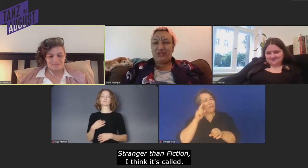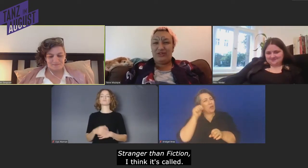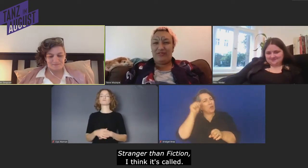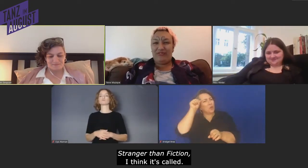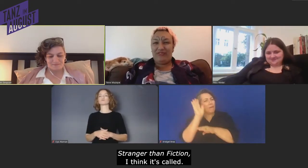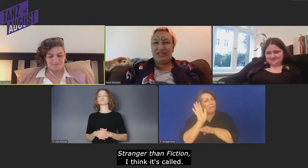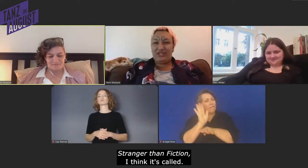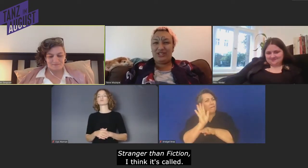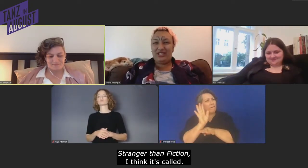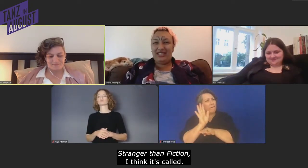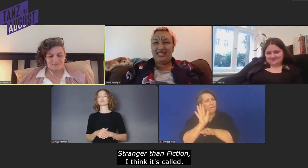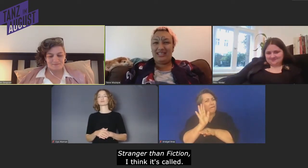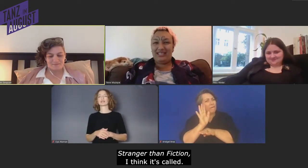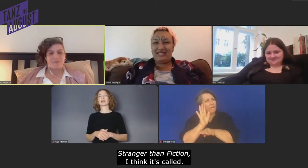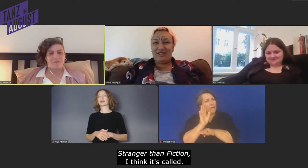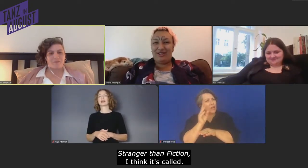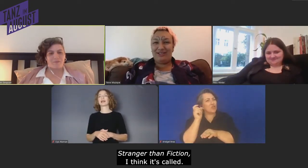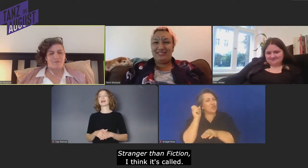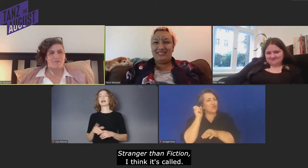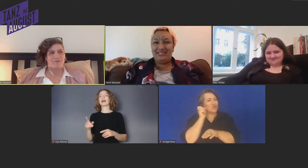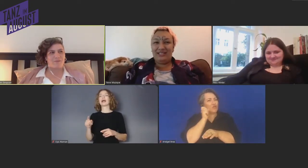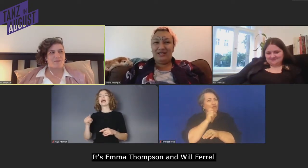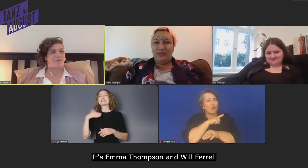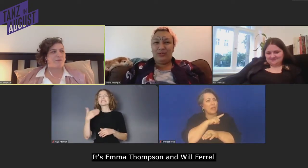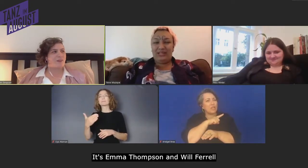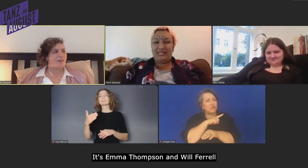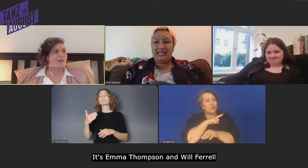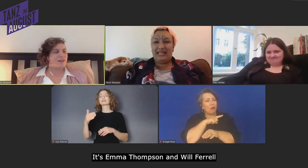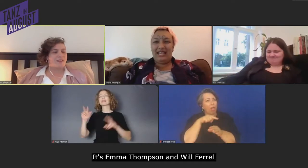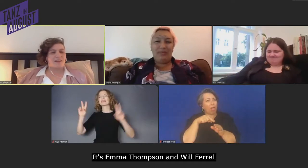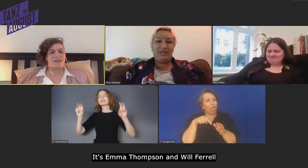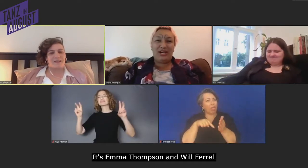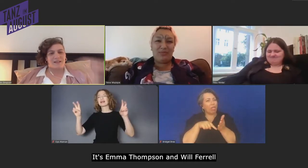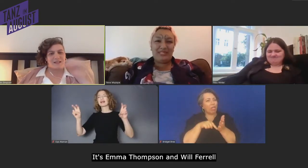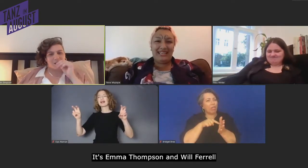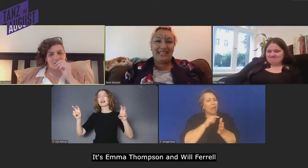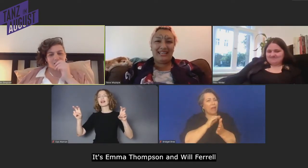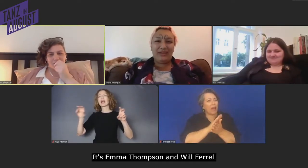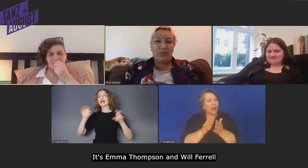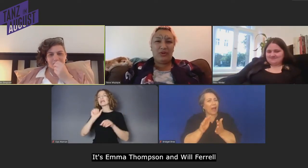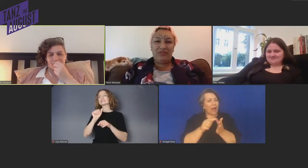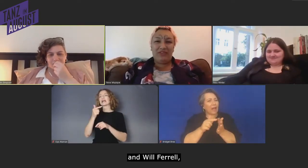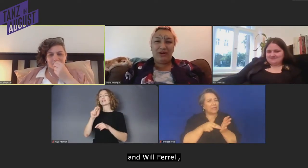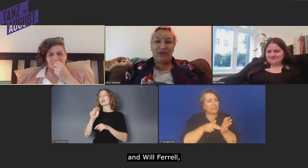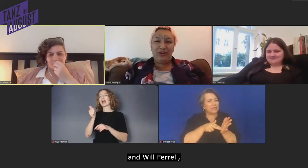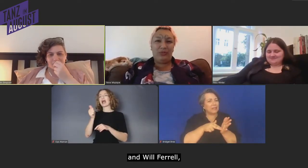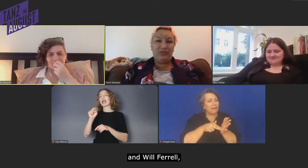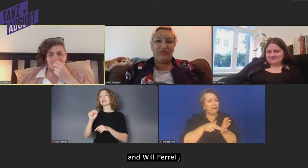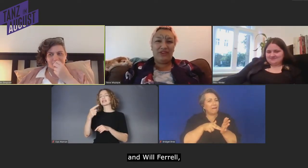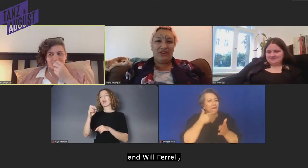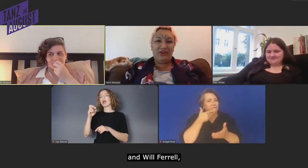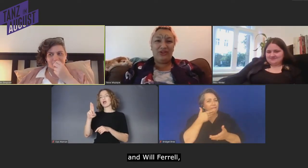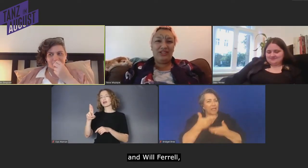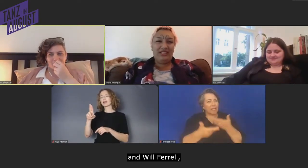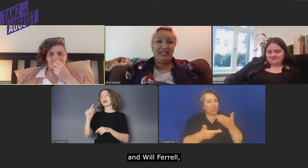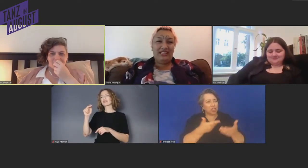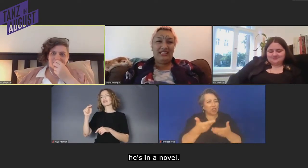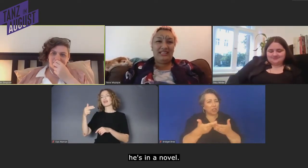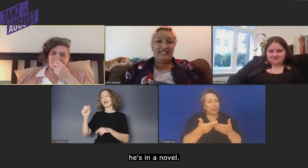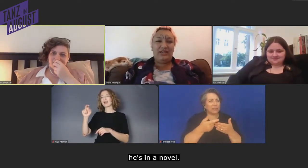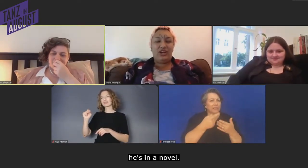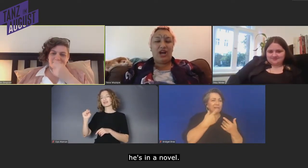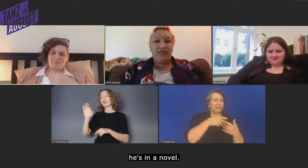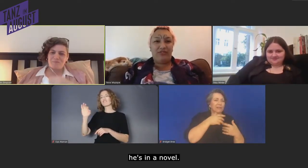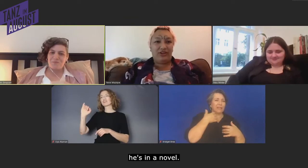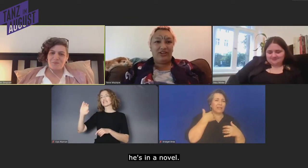Stranger Than Fiction, I think it's called, where it's like Emma Thompson and Will Ferrell is